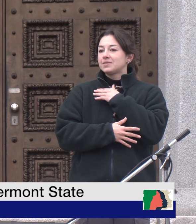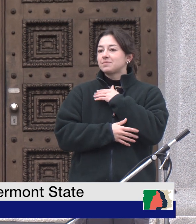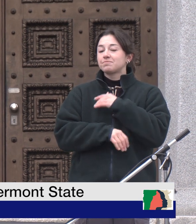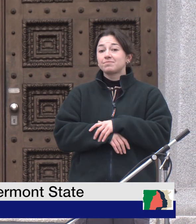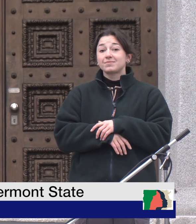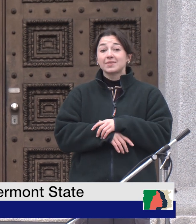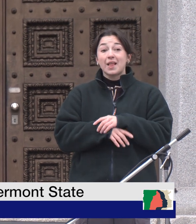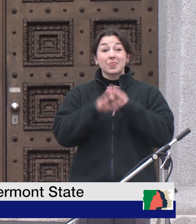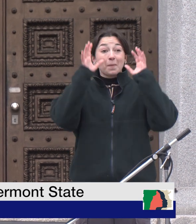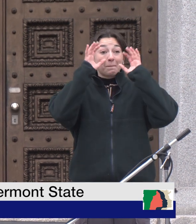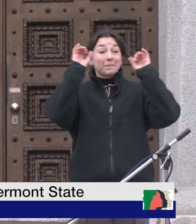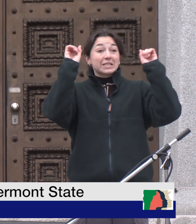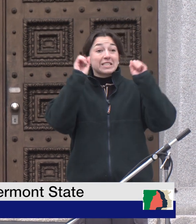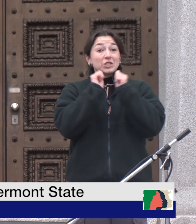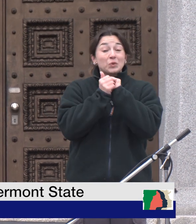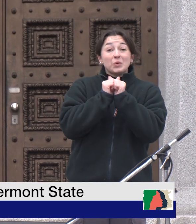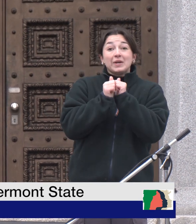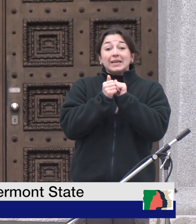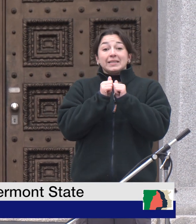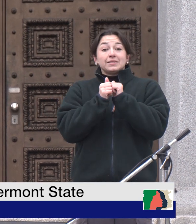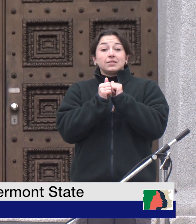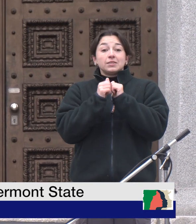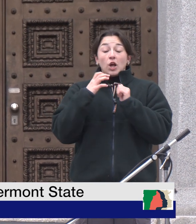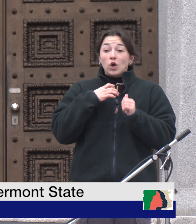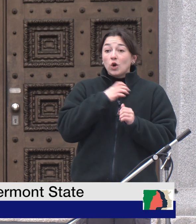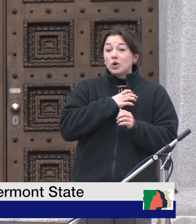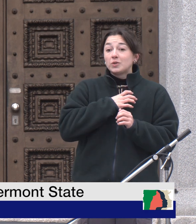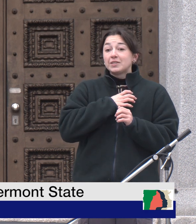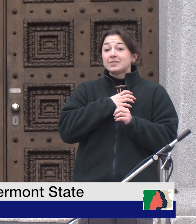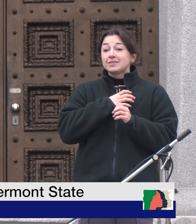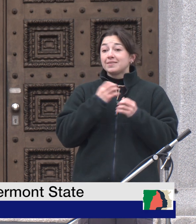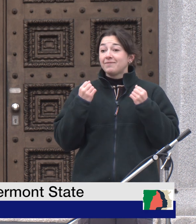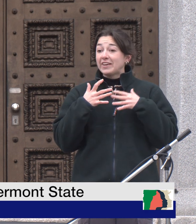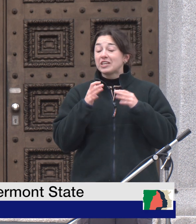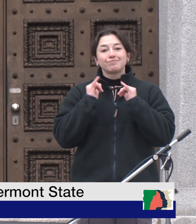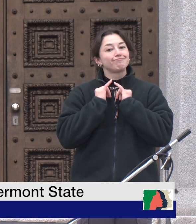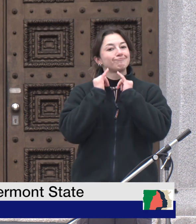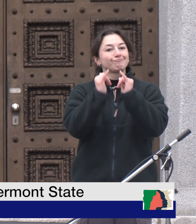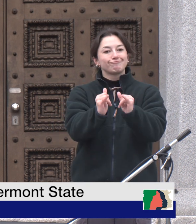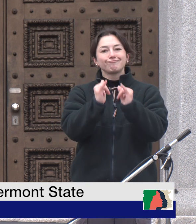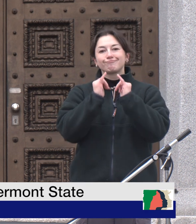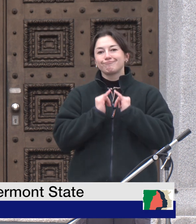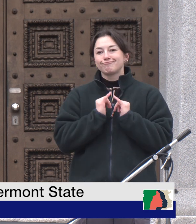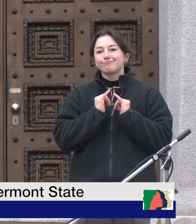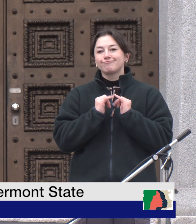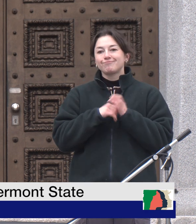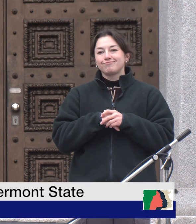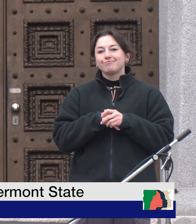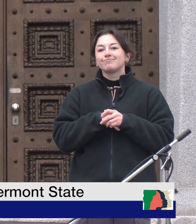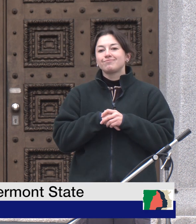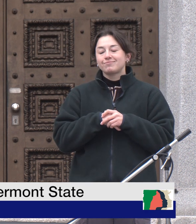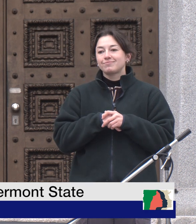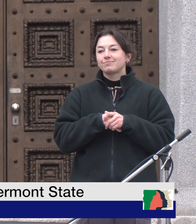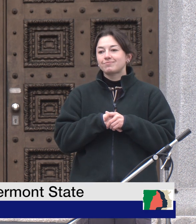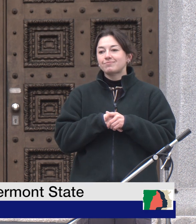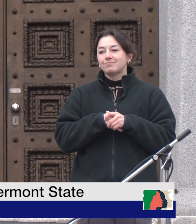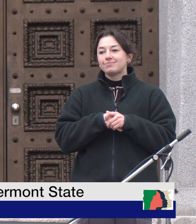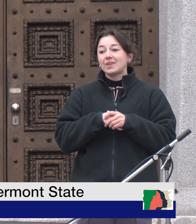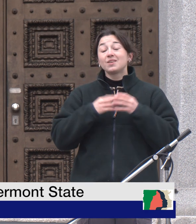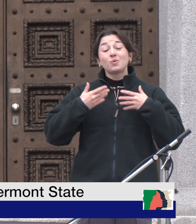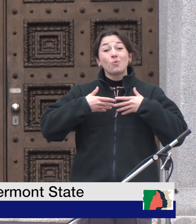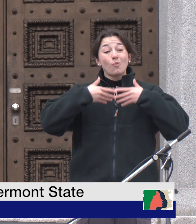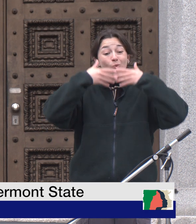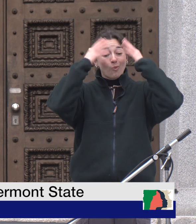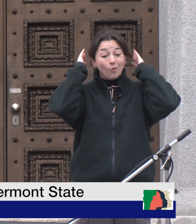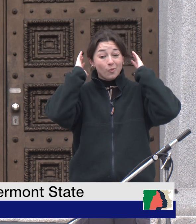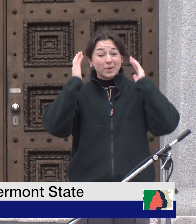the presidential race, in Congress, in the Senate. It is bewildering to feel that